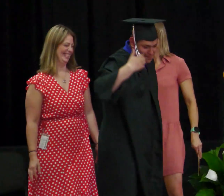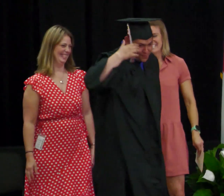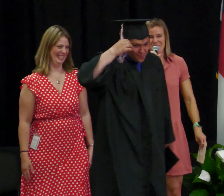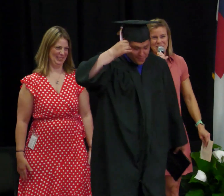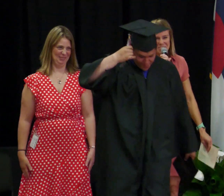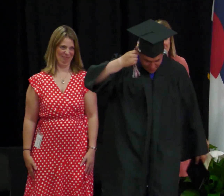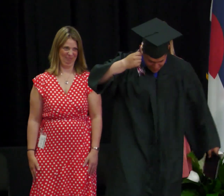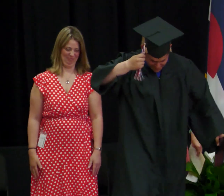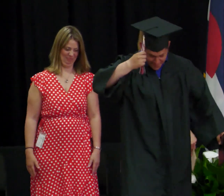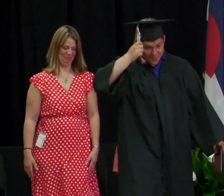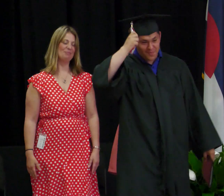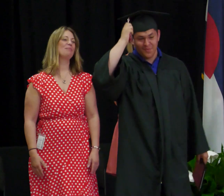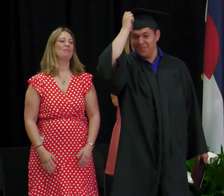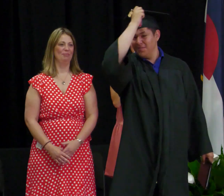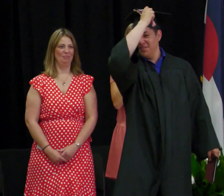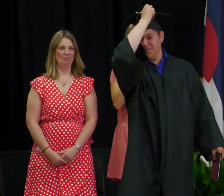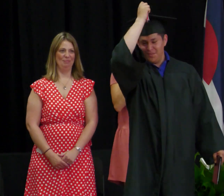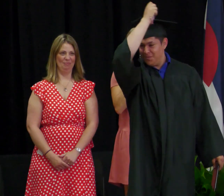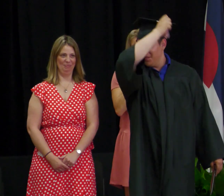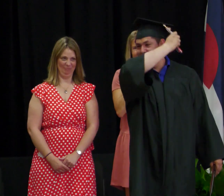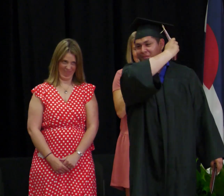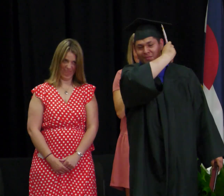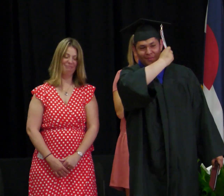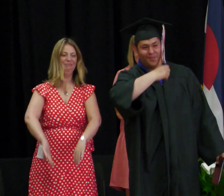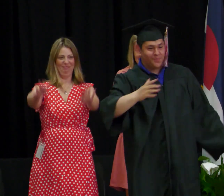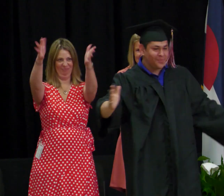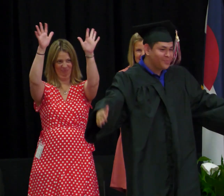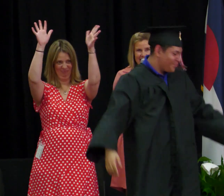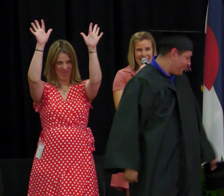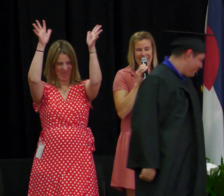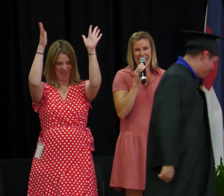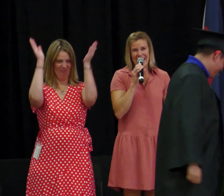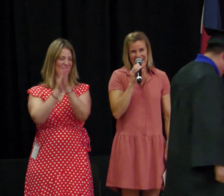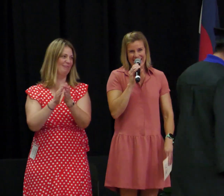And he's stepping forward Tassel from right To left